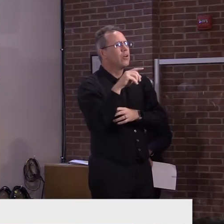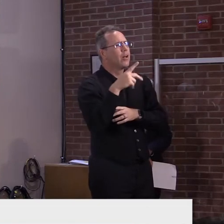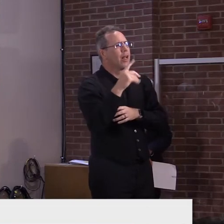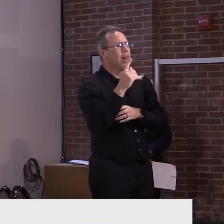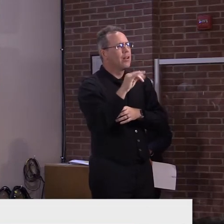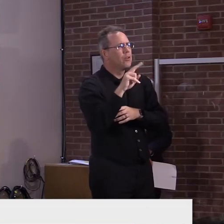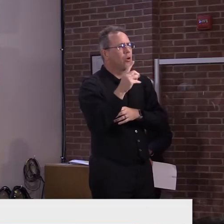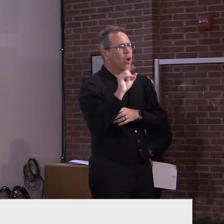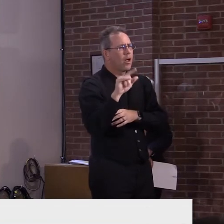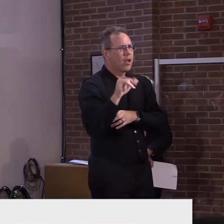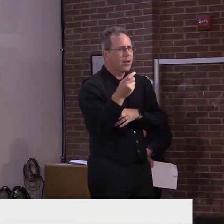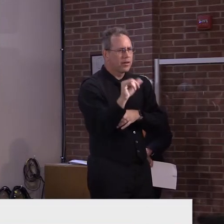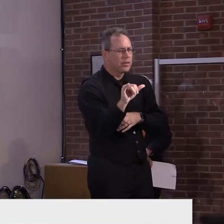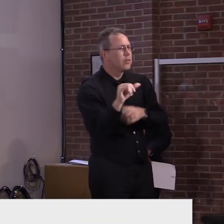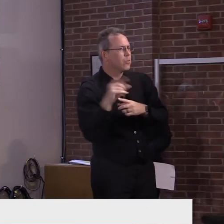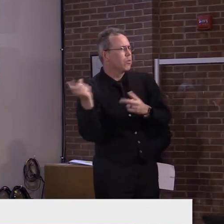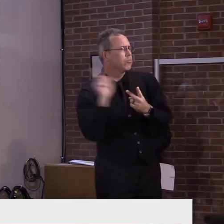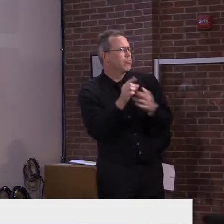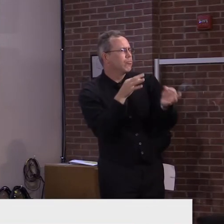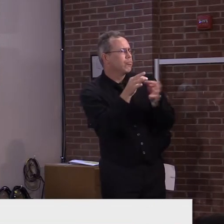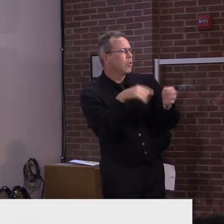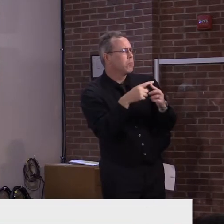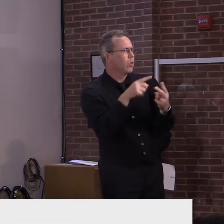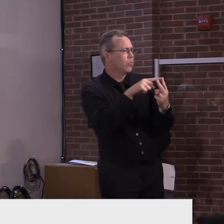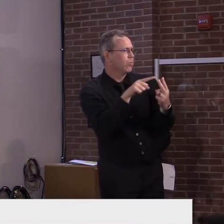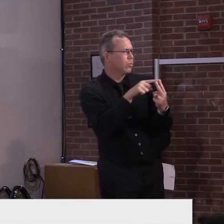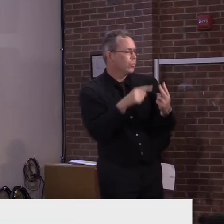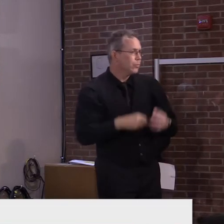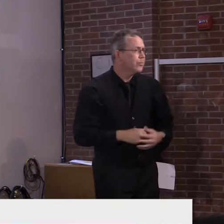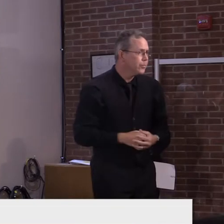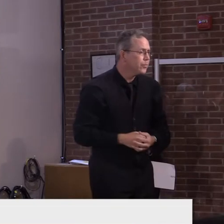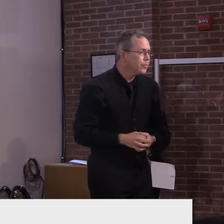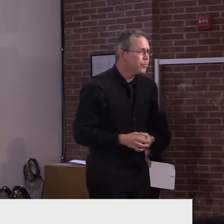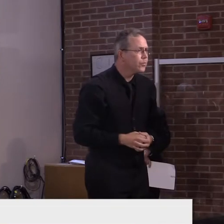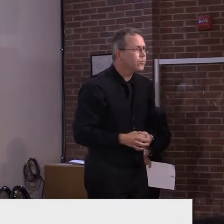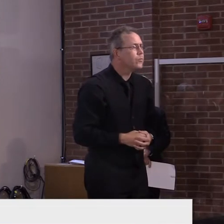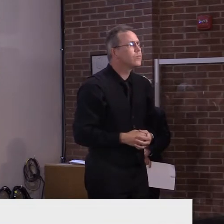Next, Vermont has passed yet another important milestone.